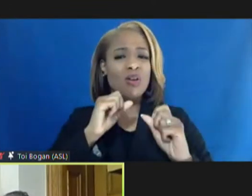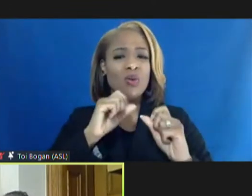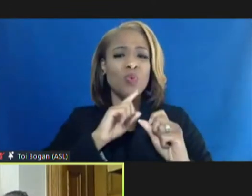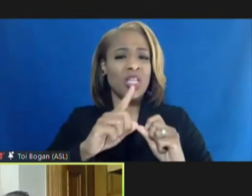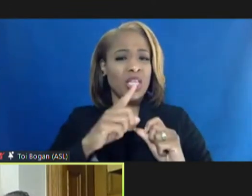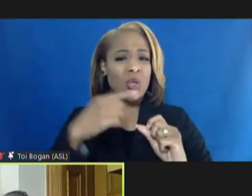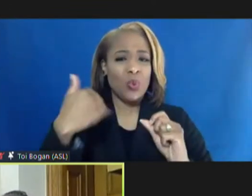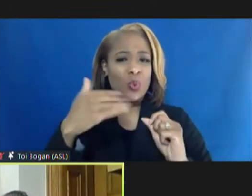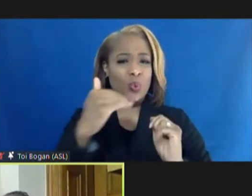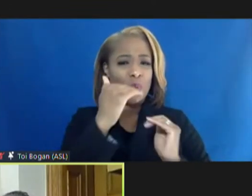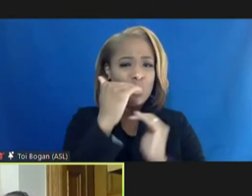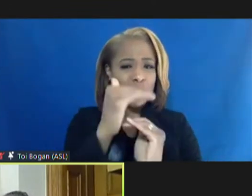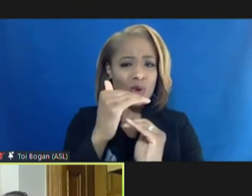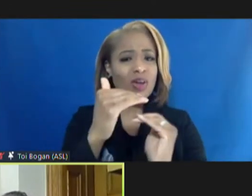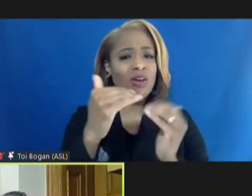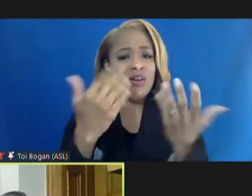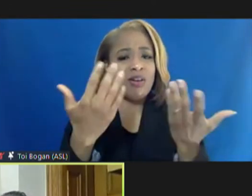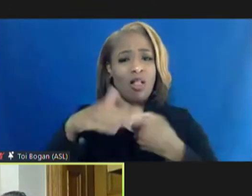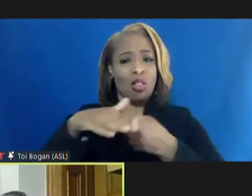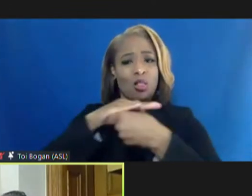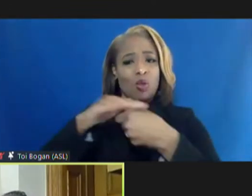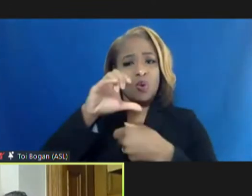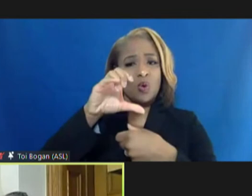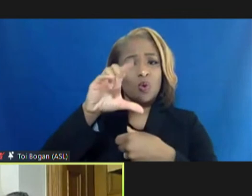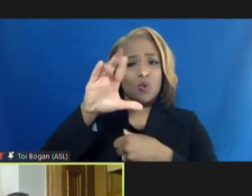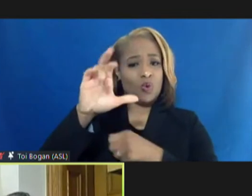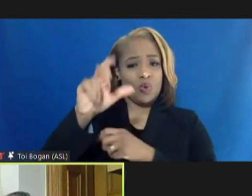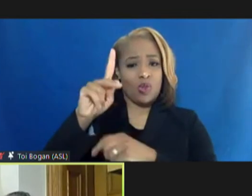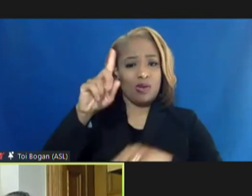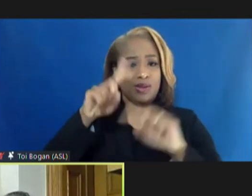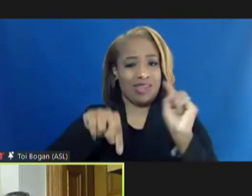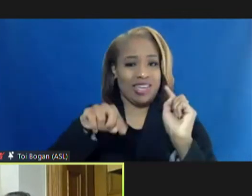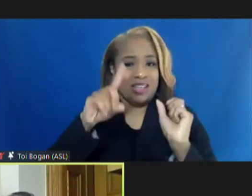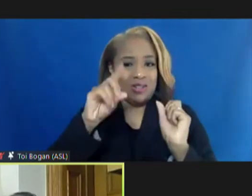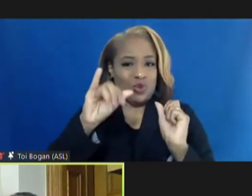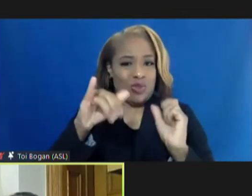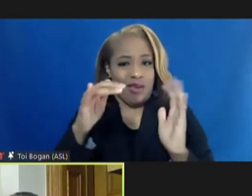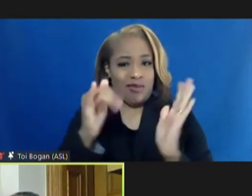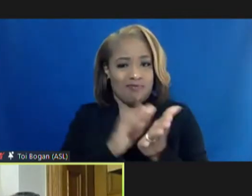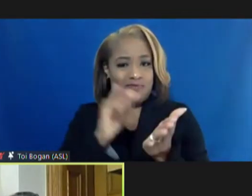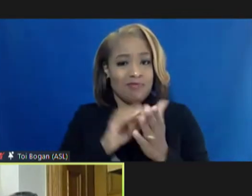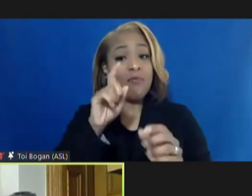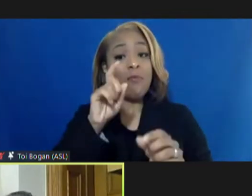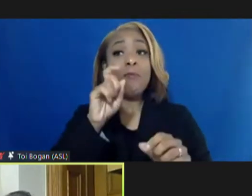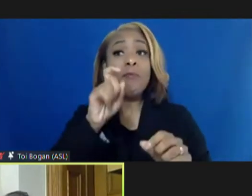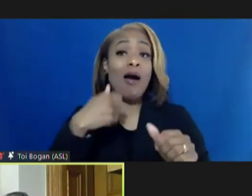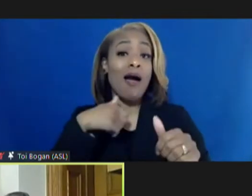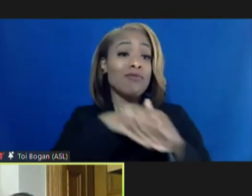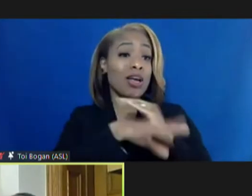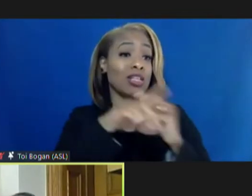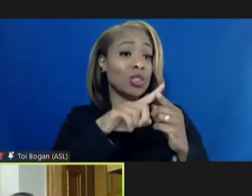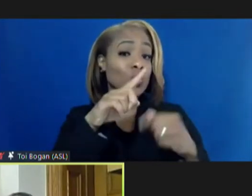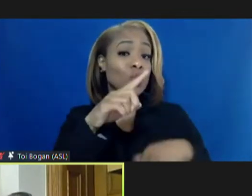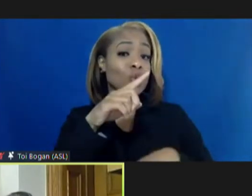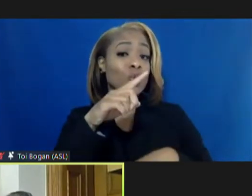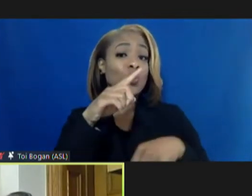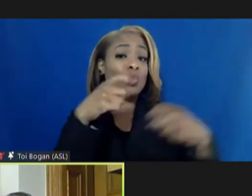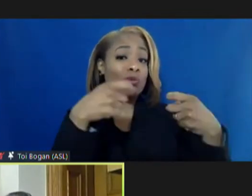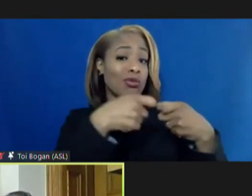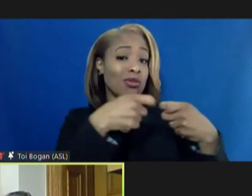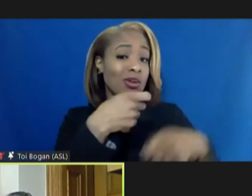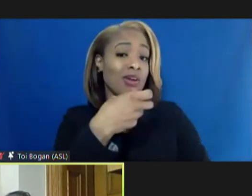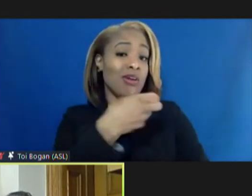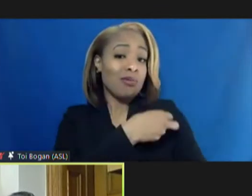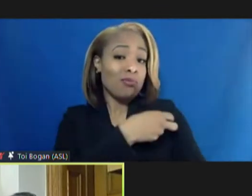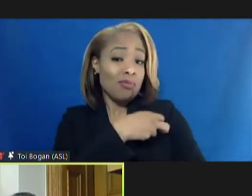that local clerks won't be able to do that. You have to have access to power, which is sometimes